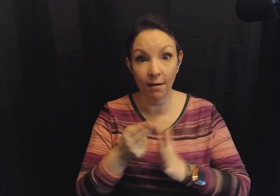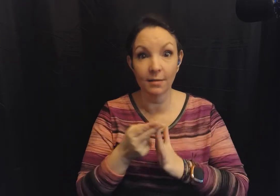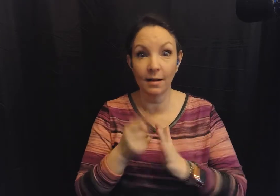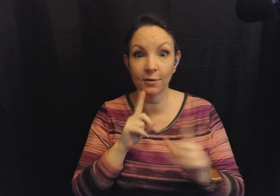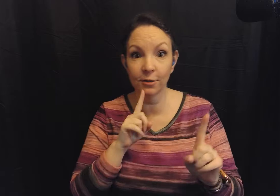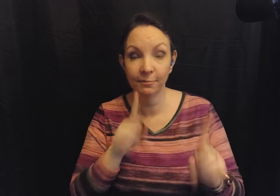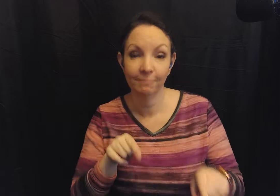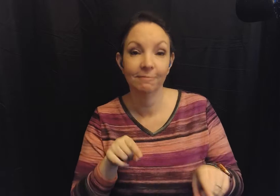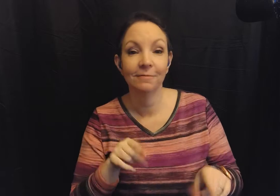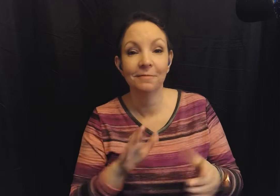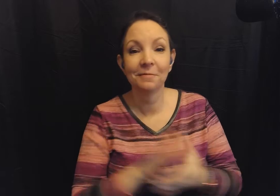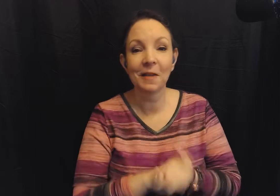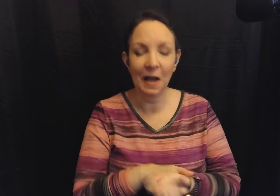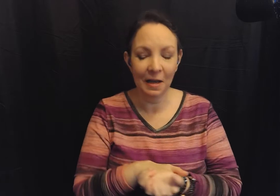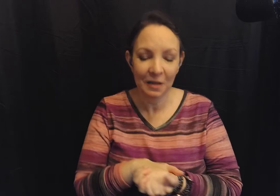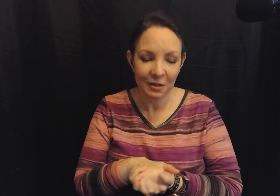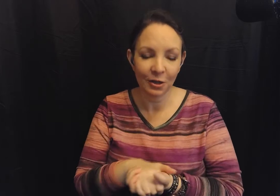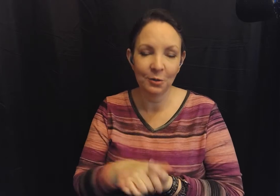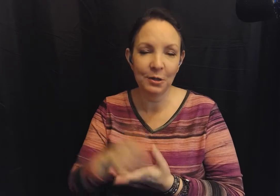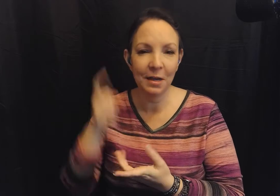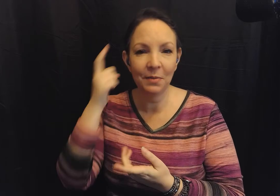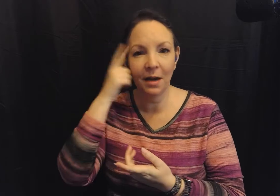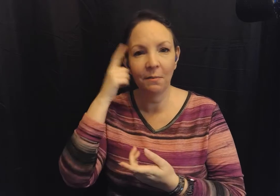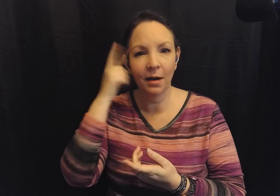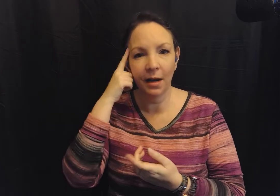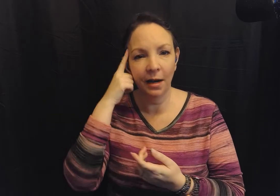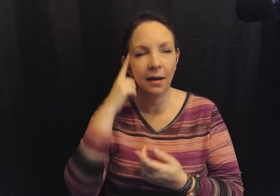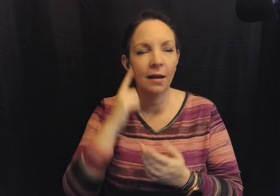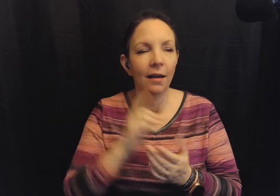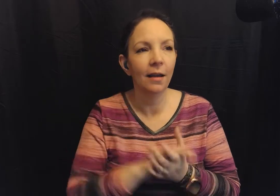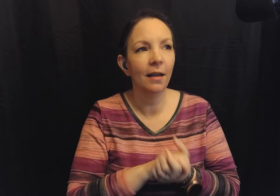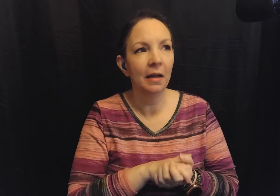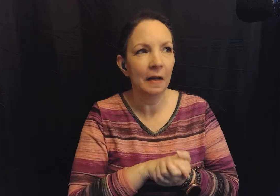answer. Okay, so just keep that in mind and